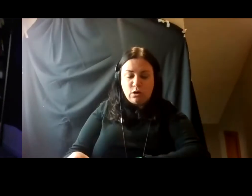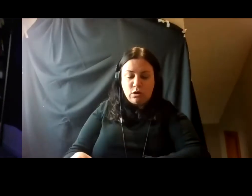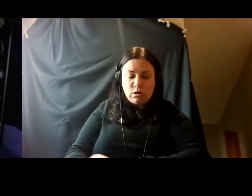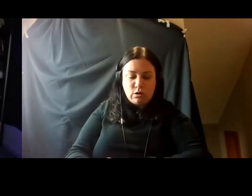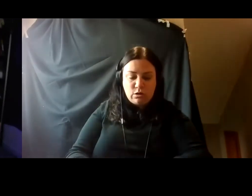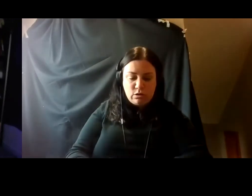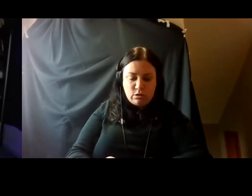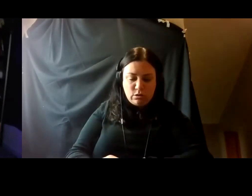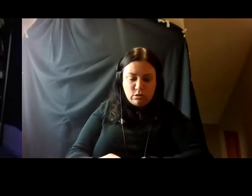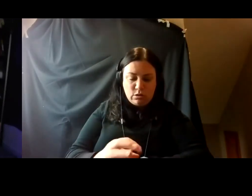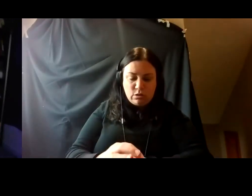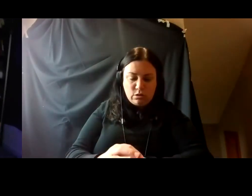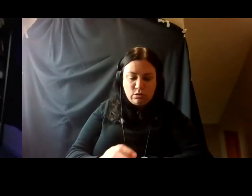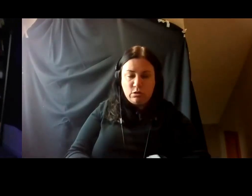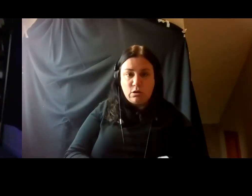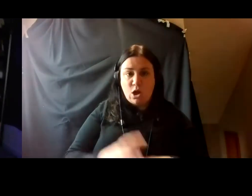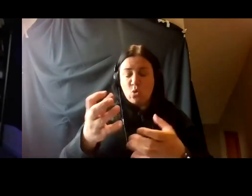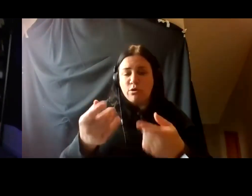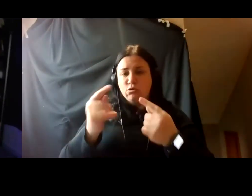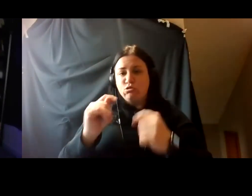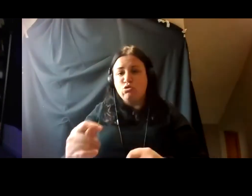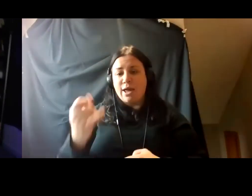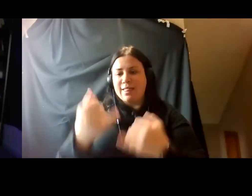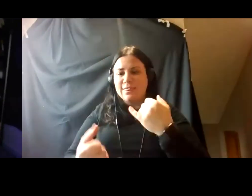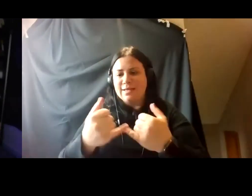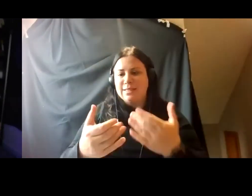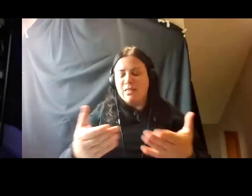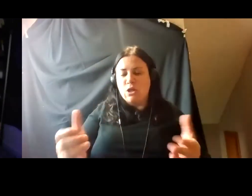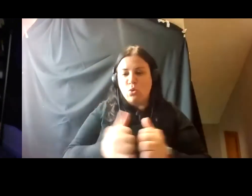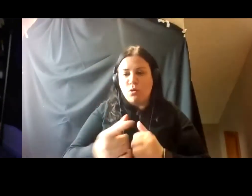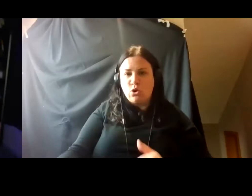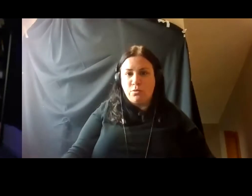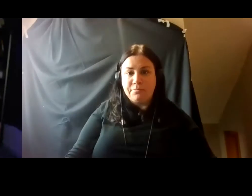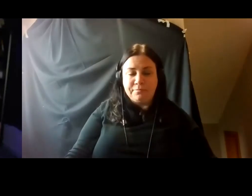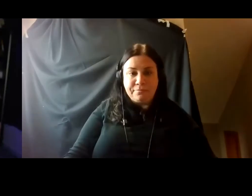So I want to try one last thing with you guys.